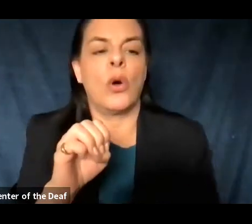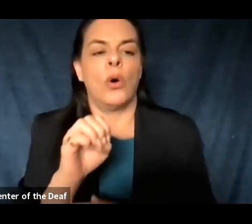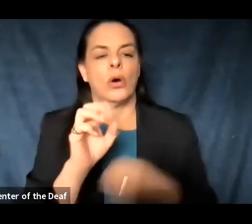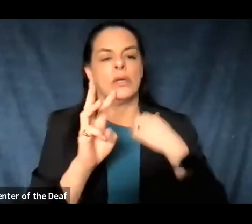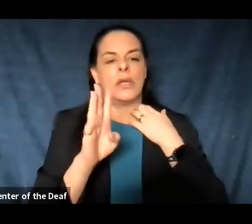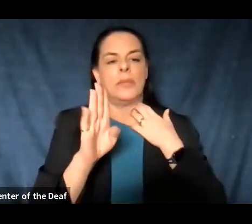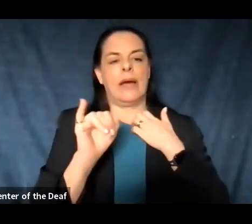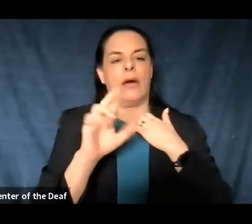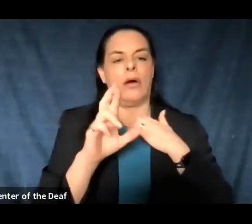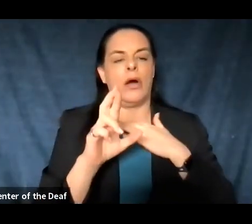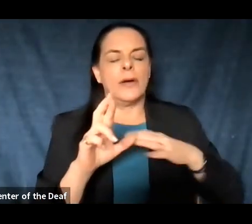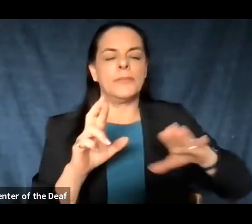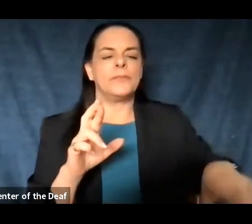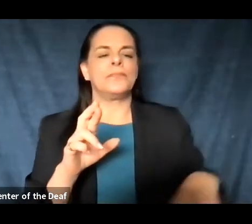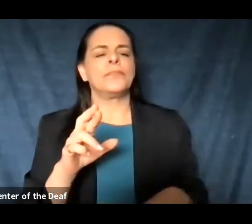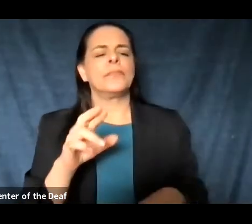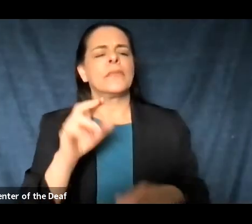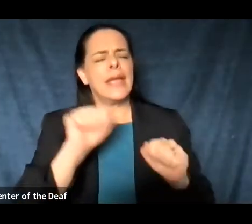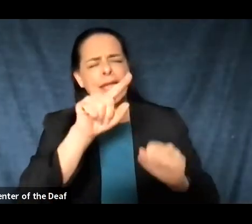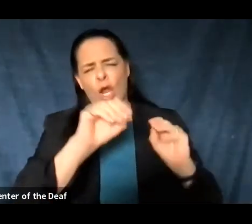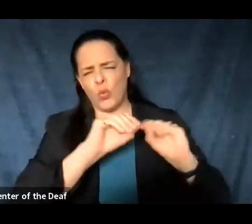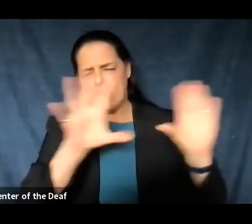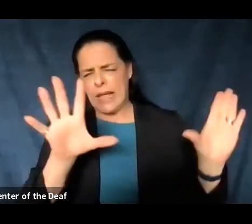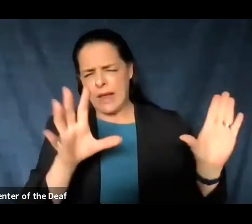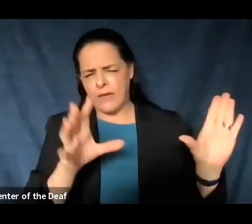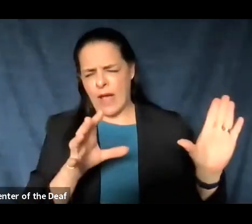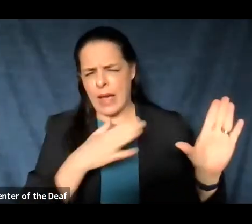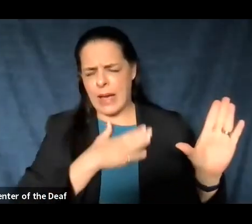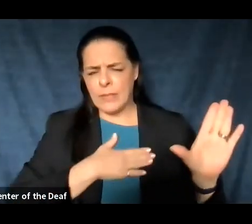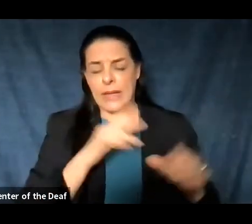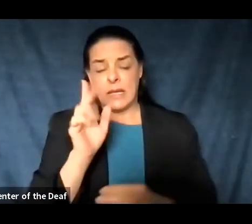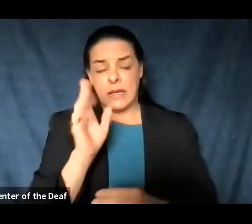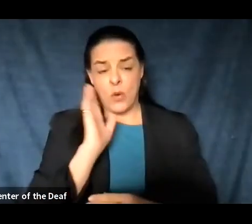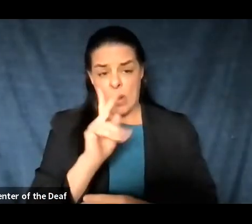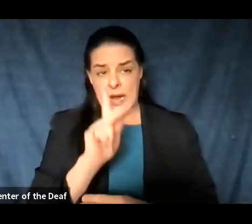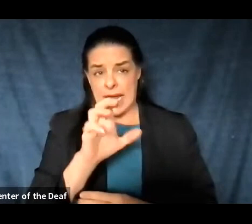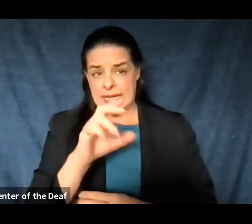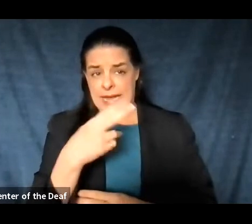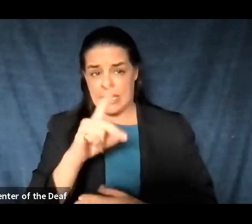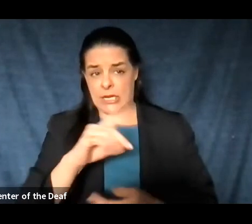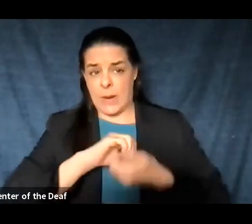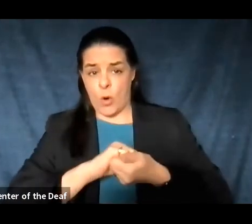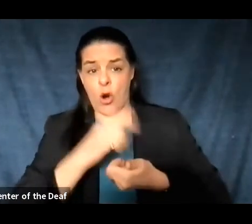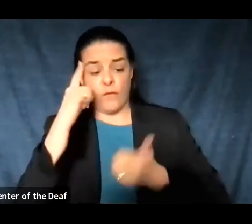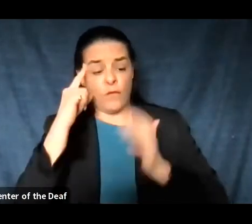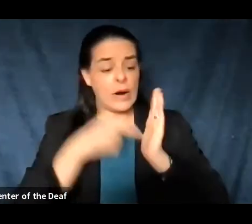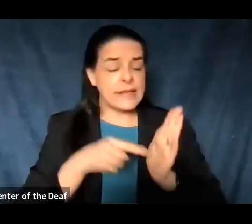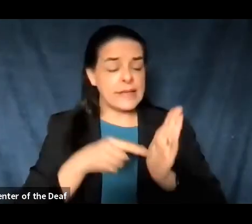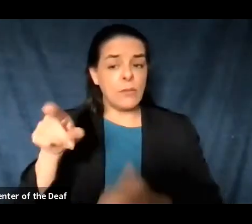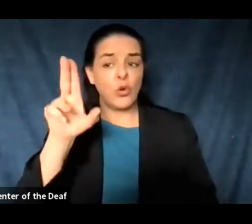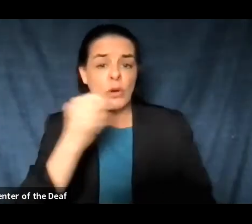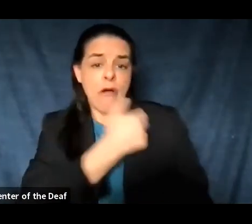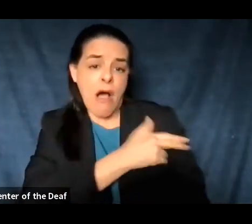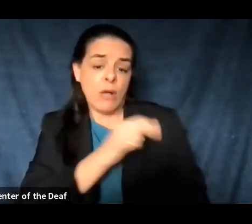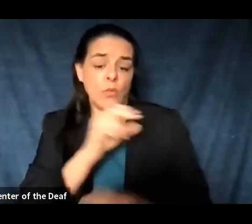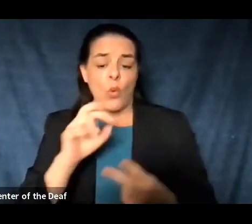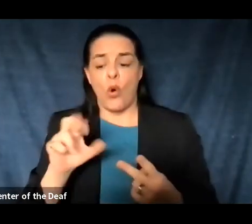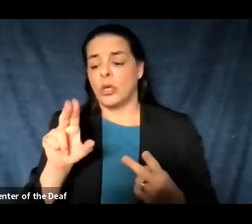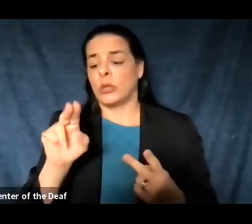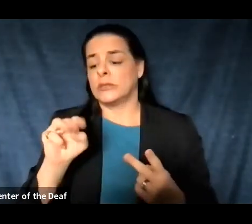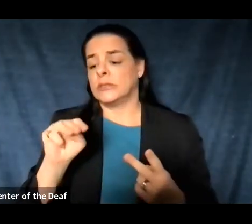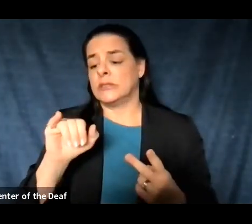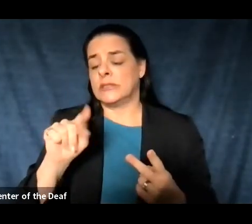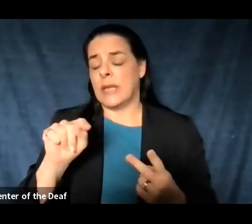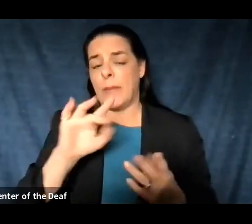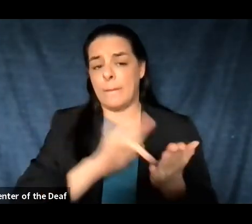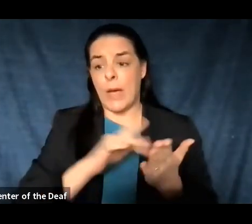with WBIR. He says, can you clarify, will KCHD partners such as UT Medical Center or Summit Medical use the wait list